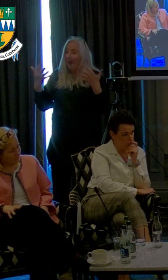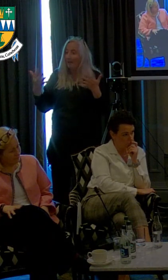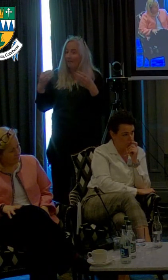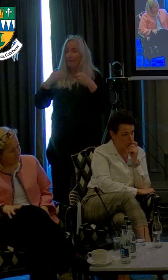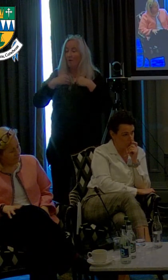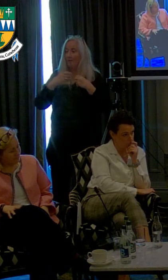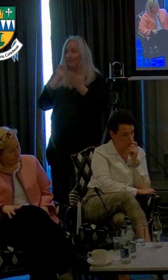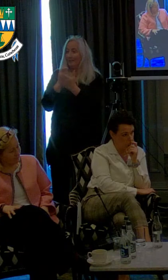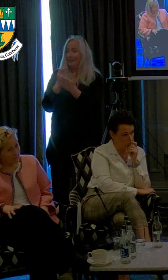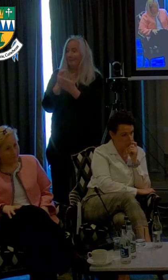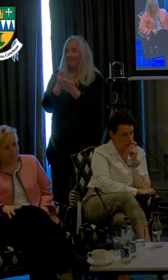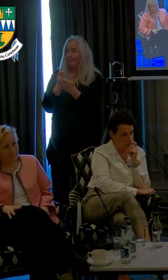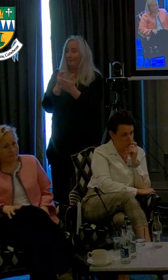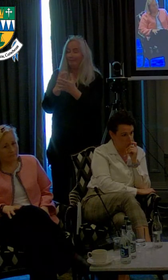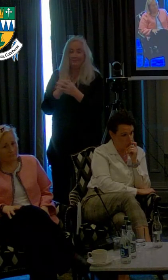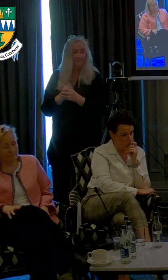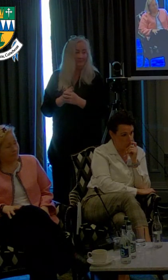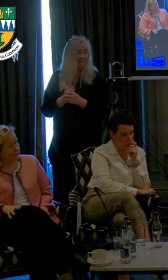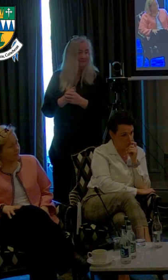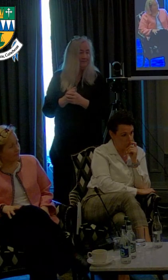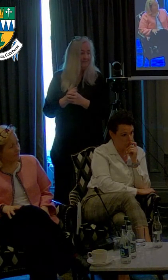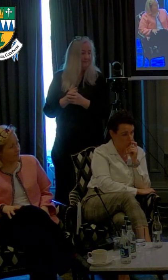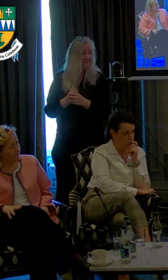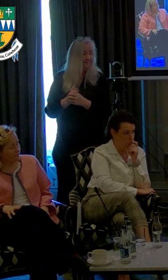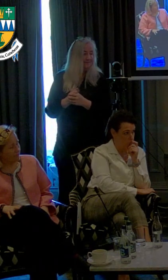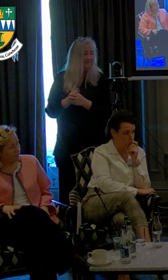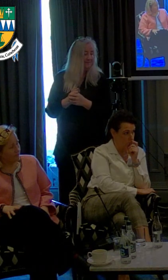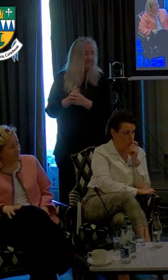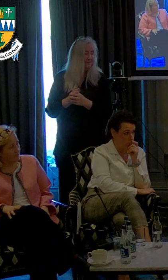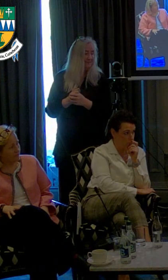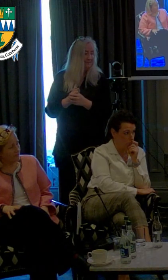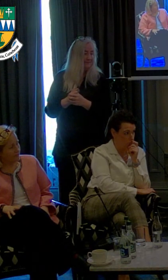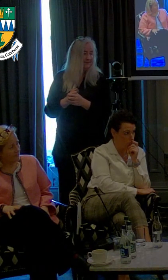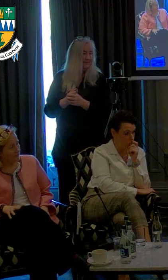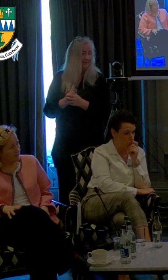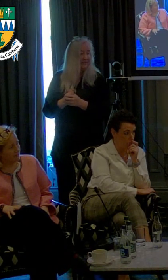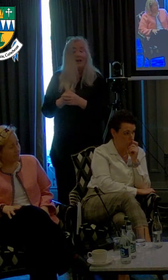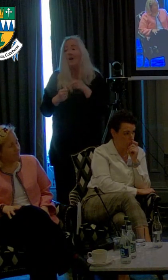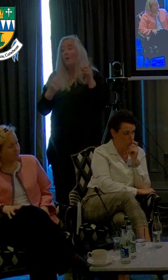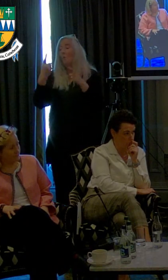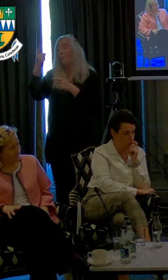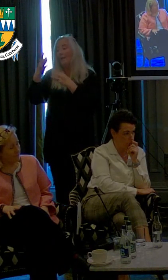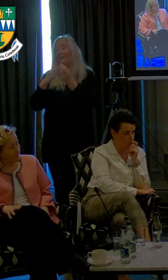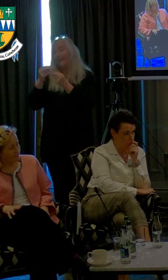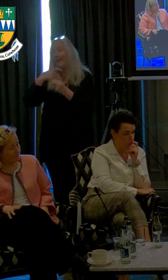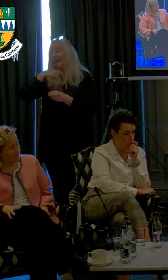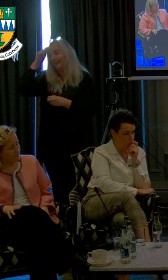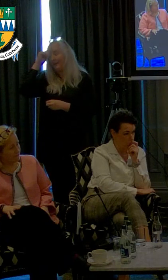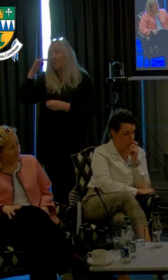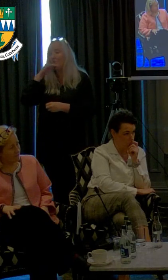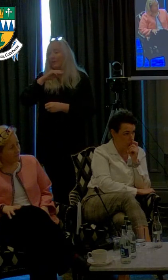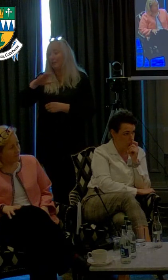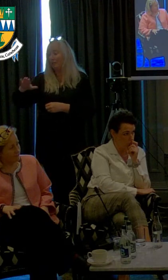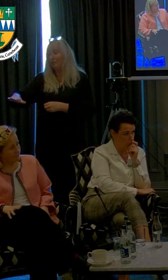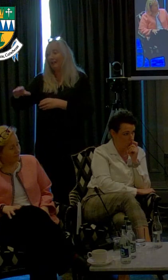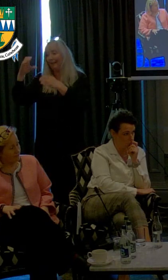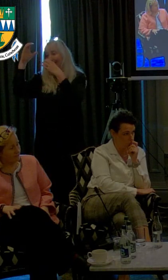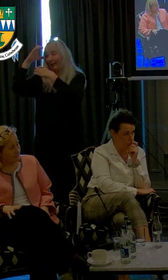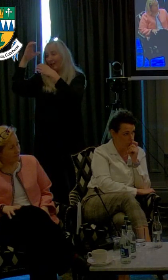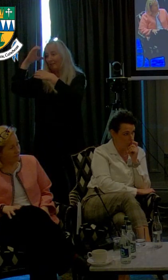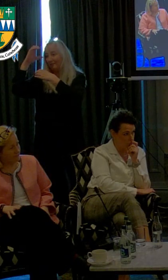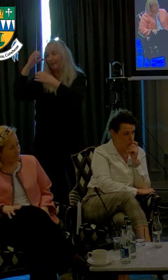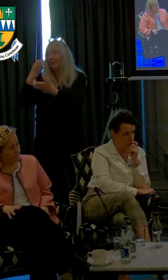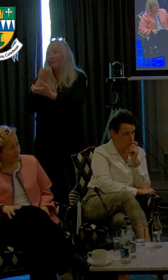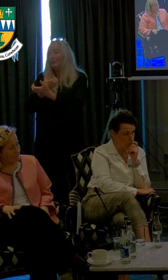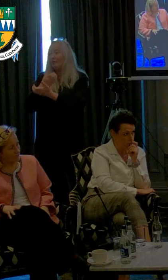I think the two things is definitely childcare it didn't apply to me, but it does apply